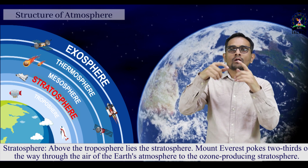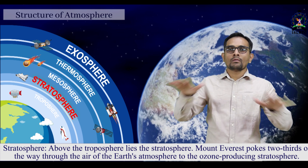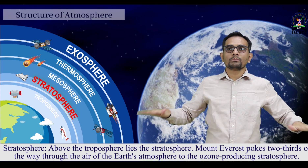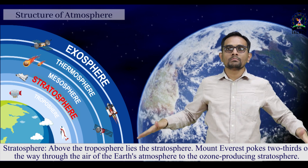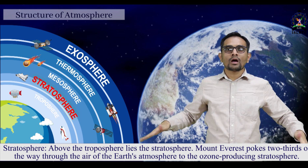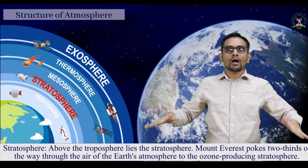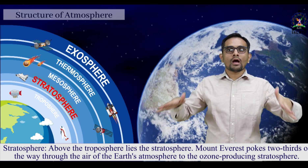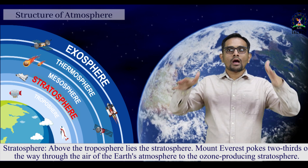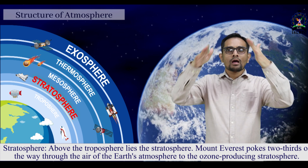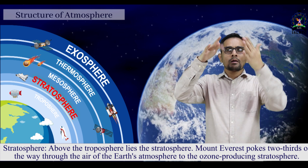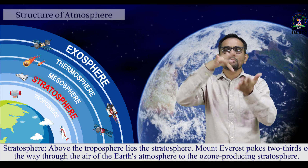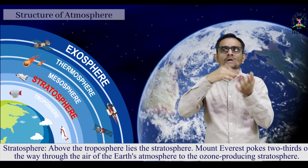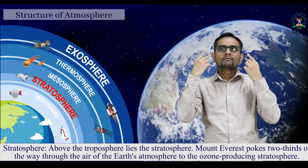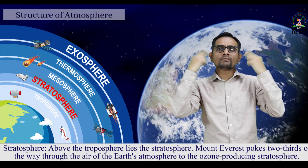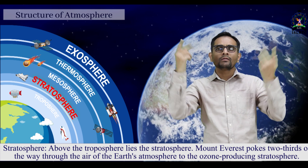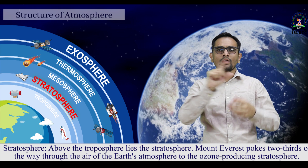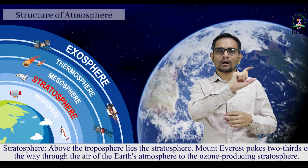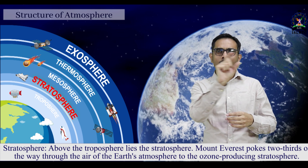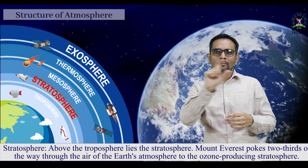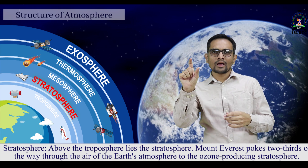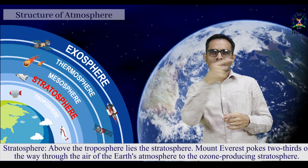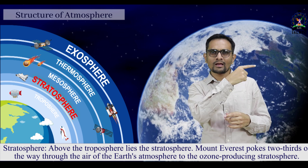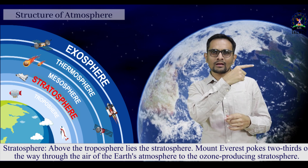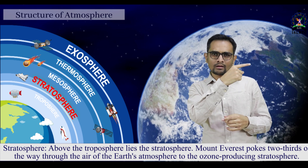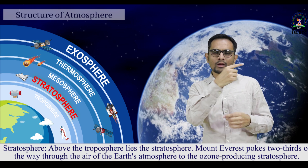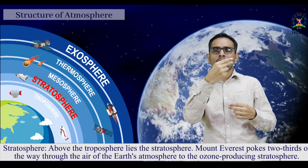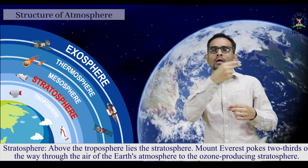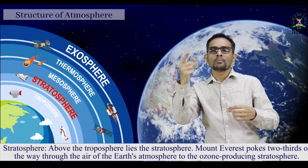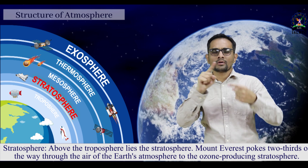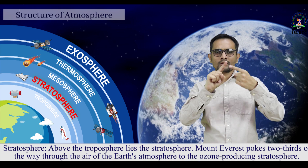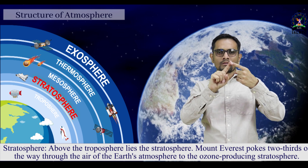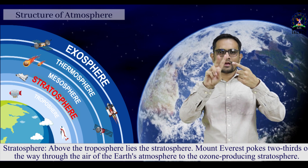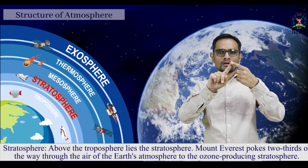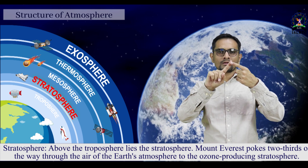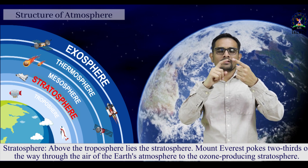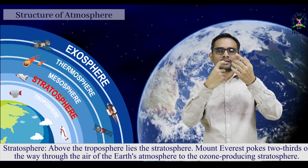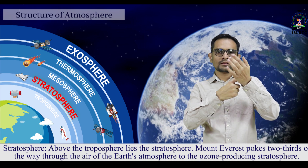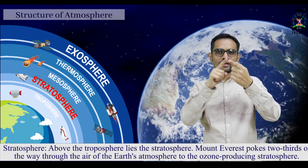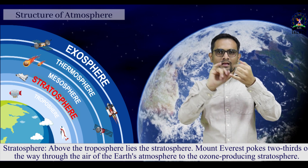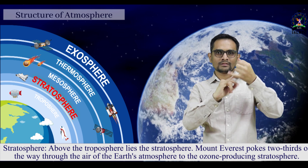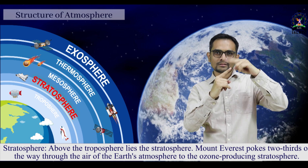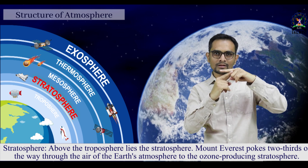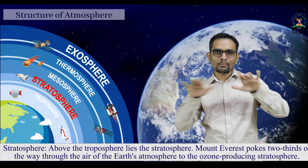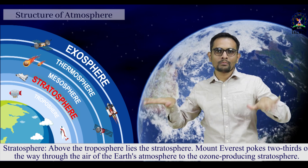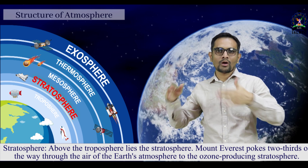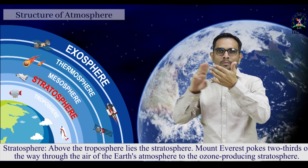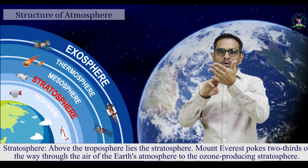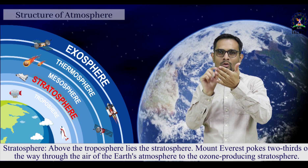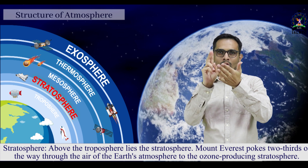peak two-thirds of the way through the air on the Earth atmosphere to the